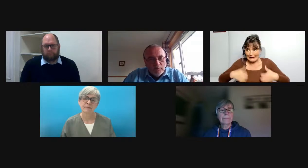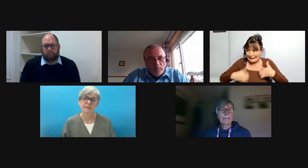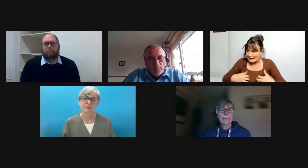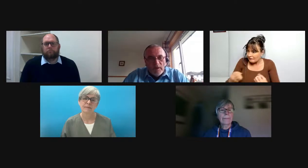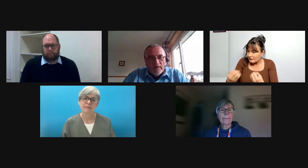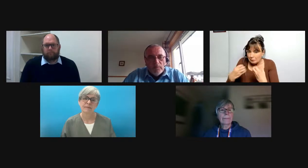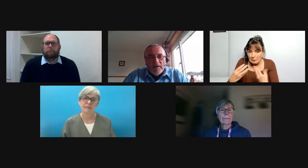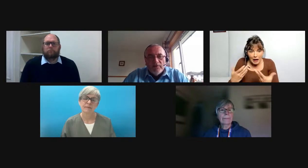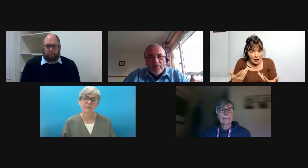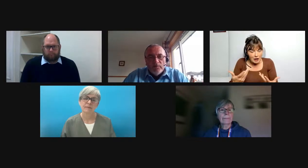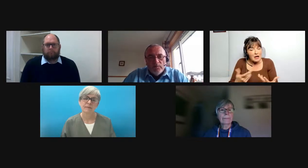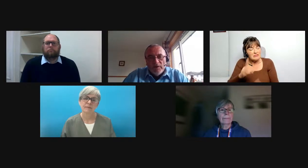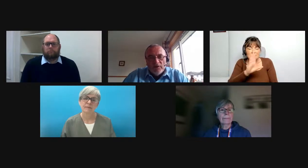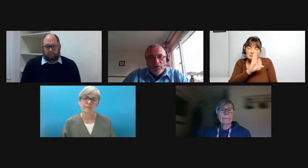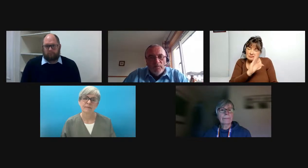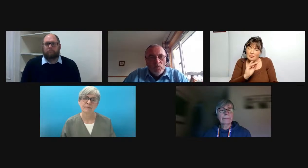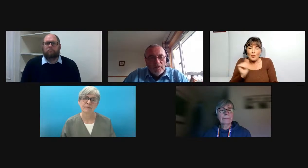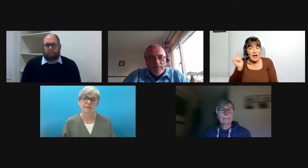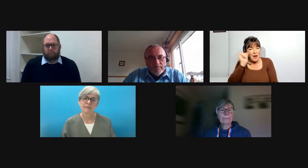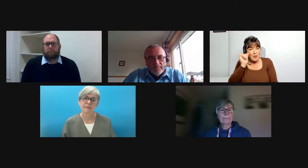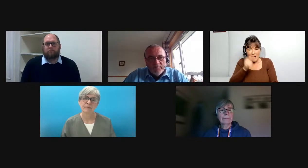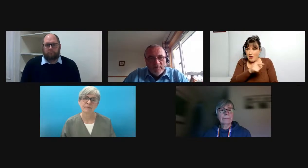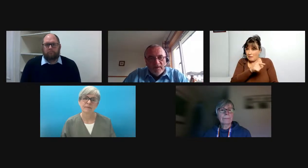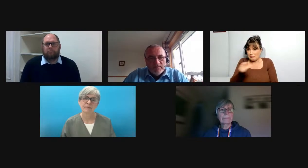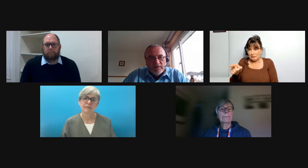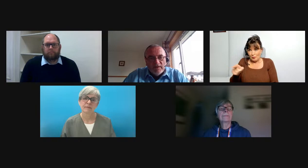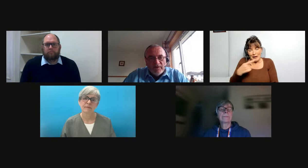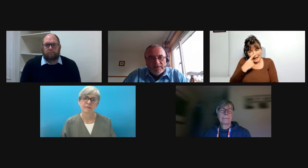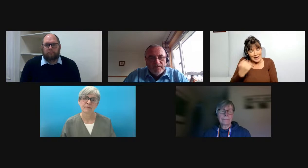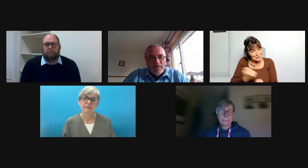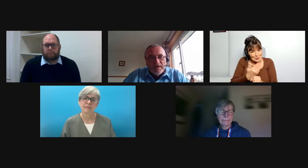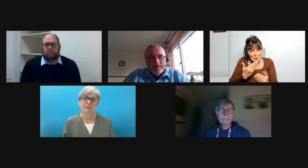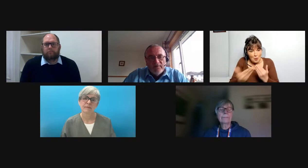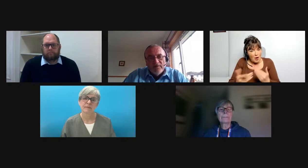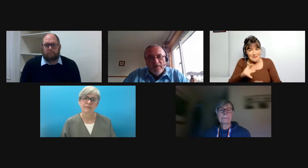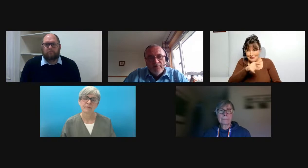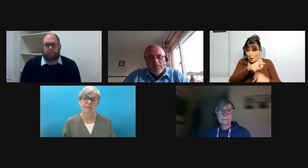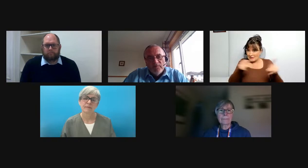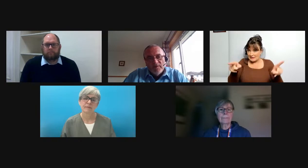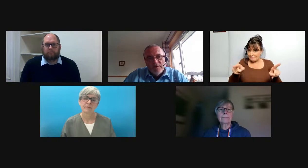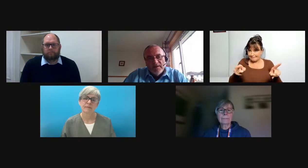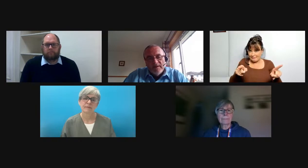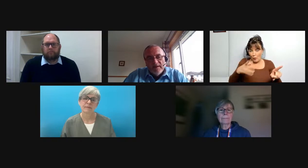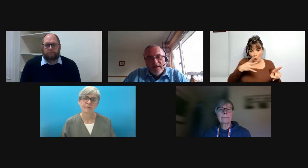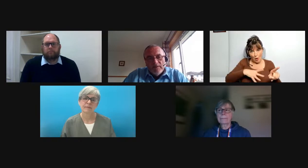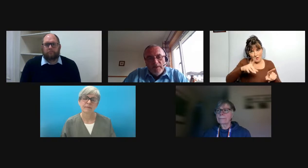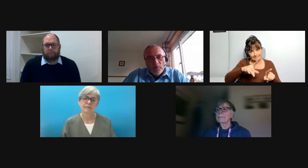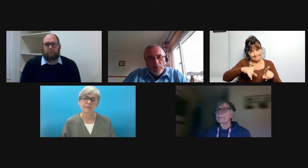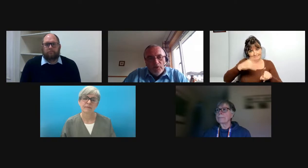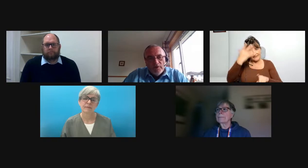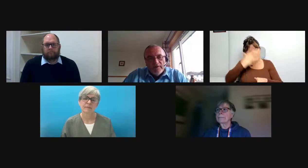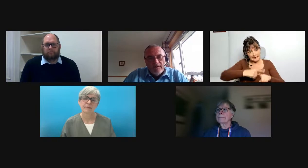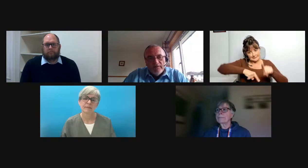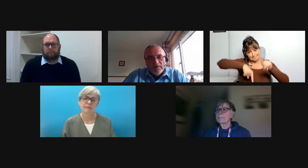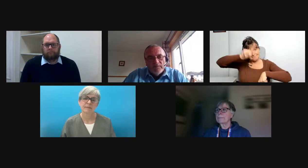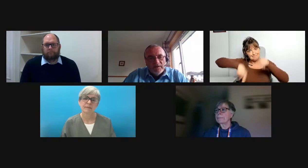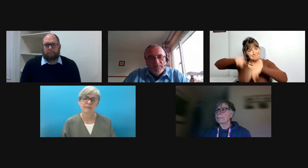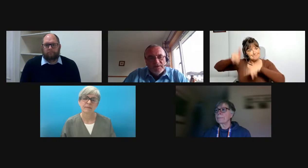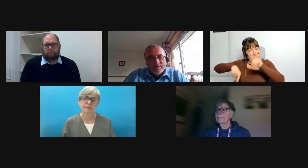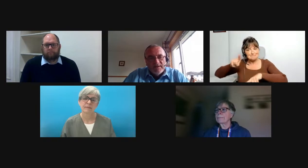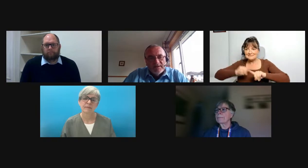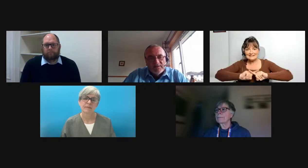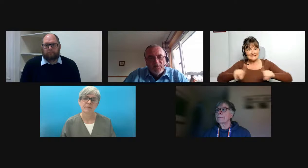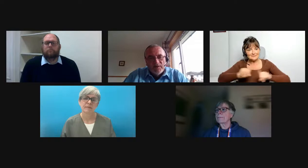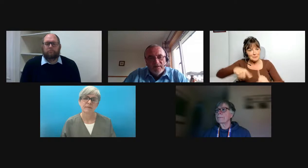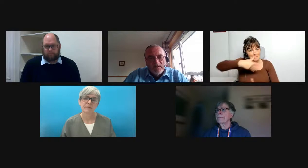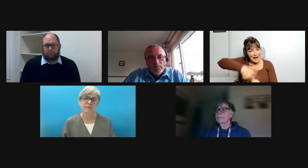you know, we are aware that we can do more to diversify the people who are on the film